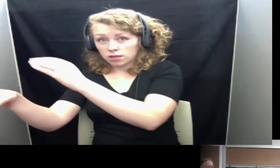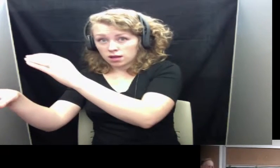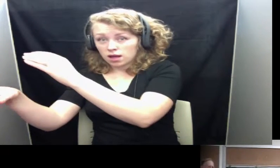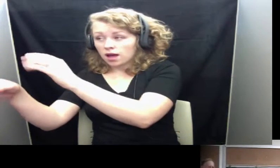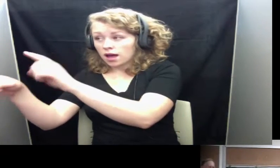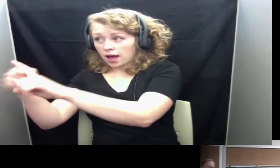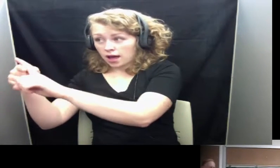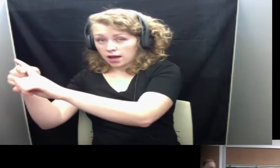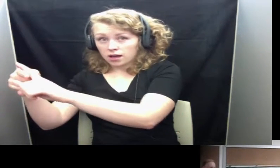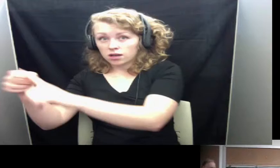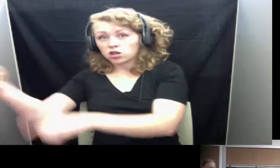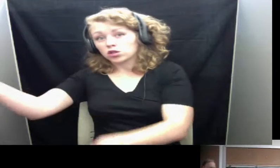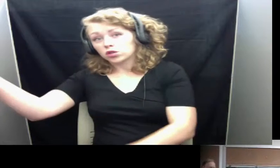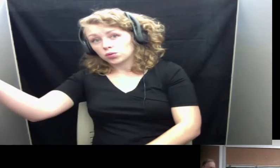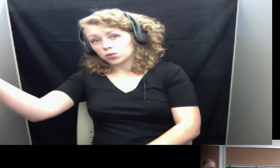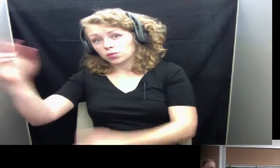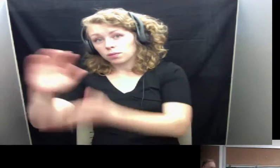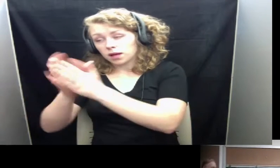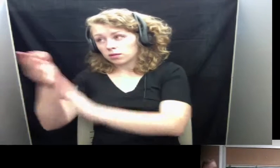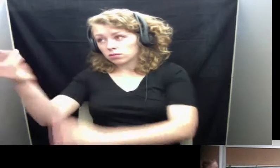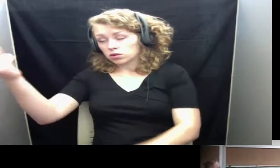to the number 2.